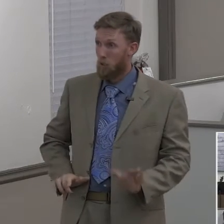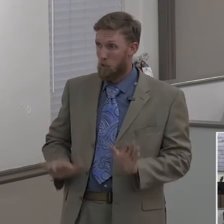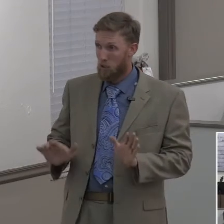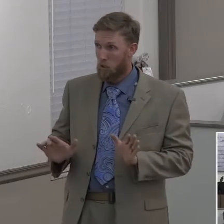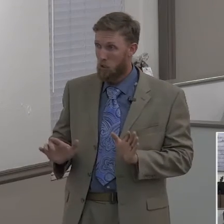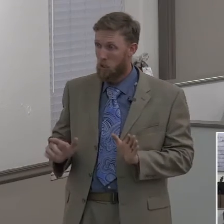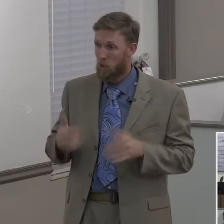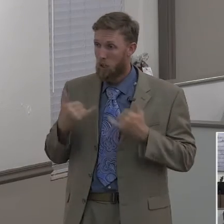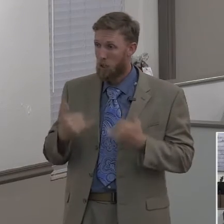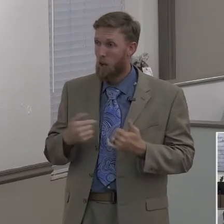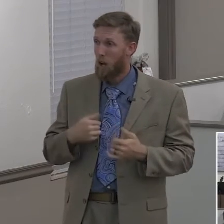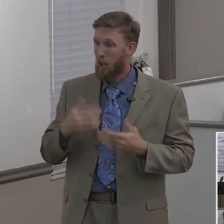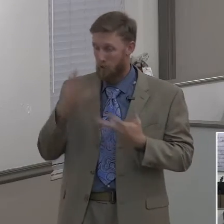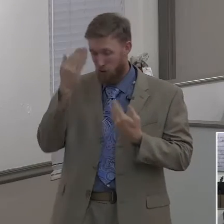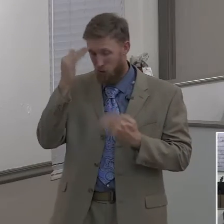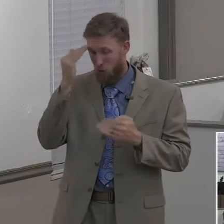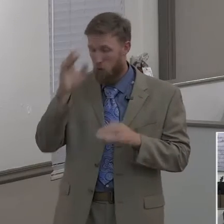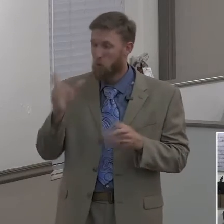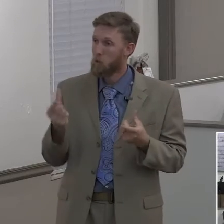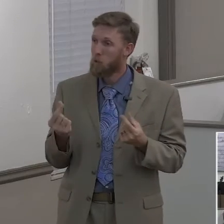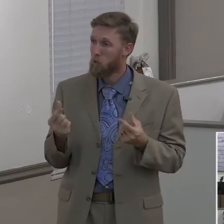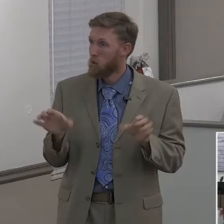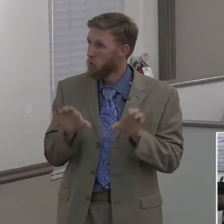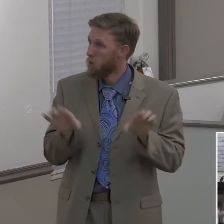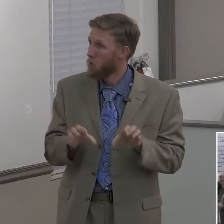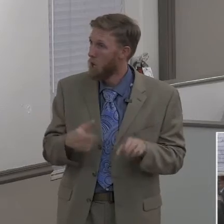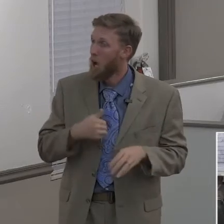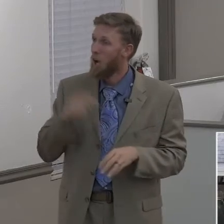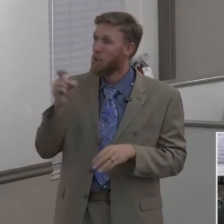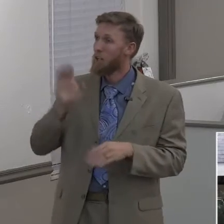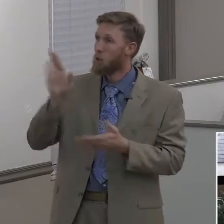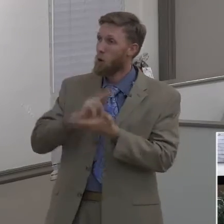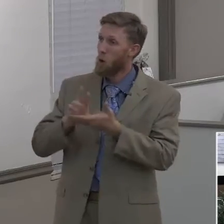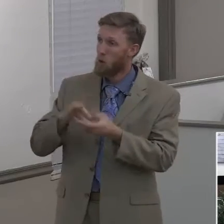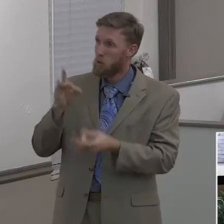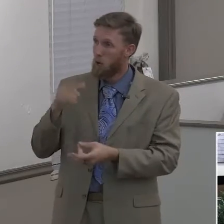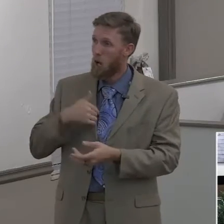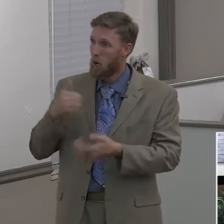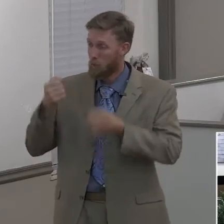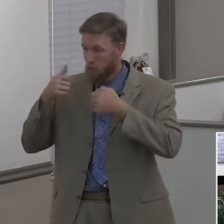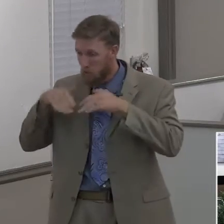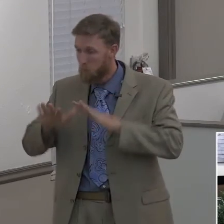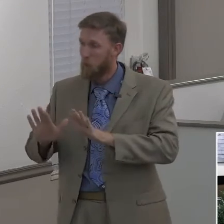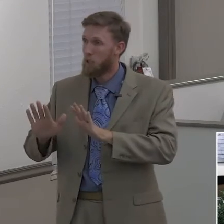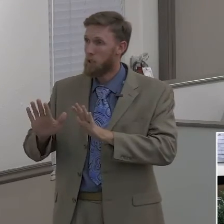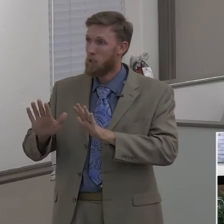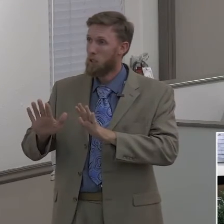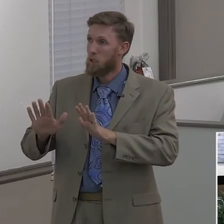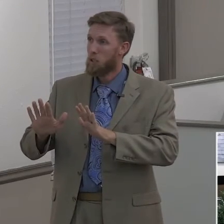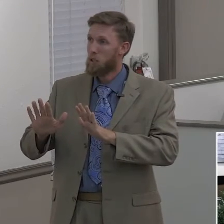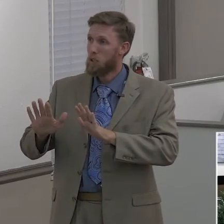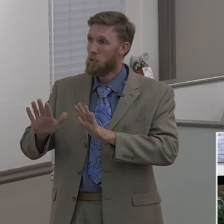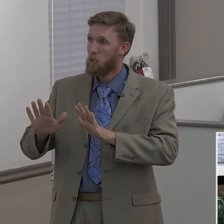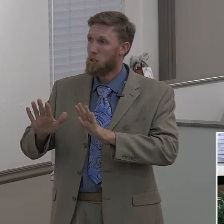Lord, right now I don't know what to do. I want to turn this over. I need the Holy Spirit's help here. I want to submit myself to